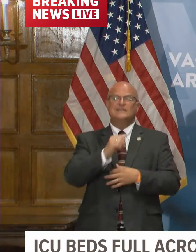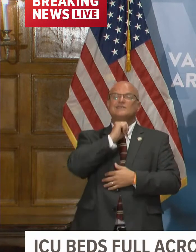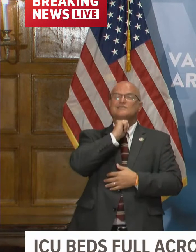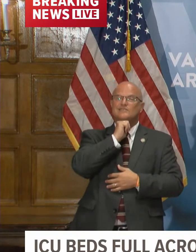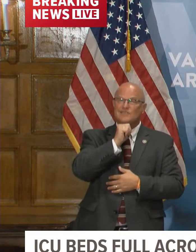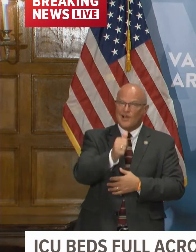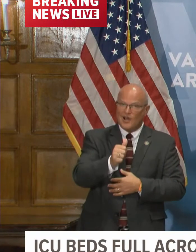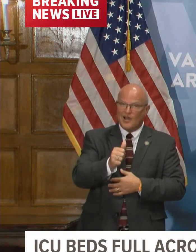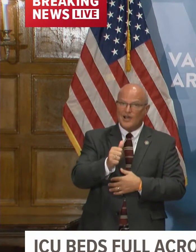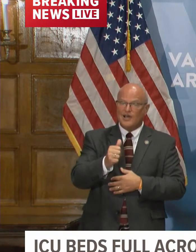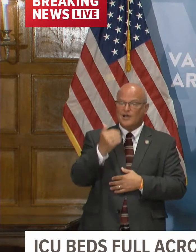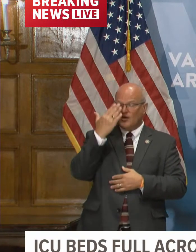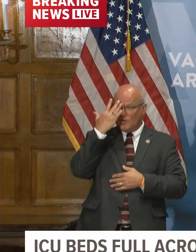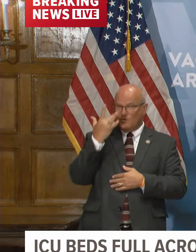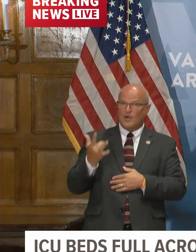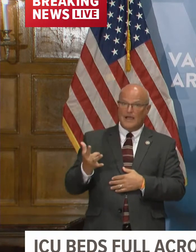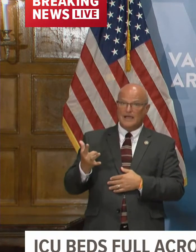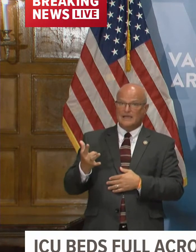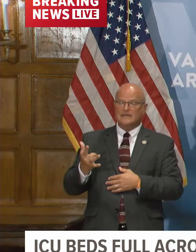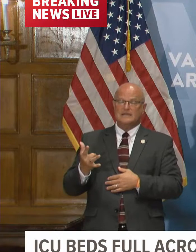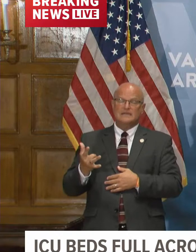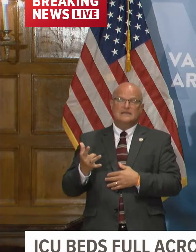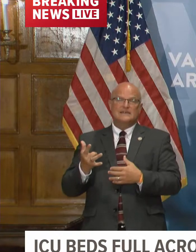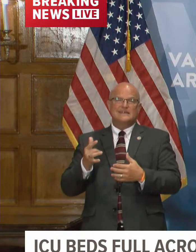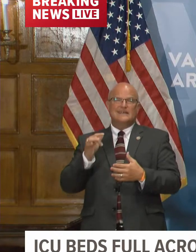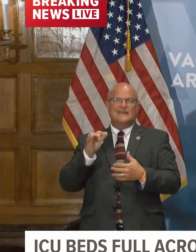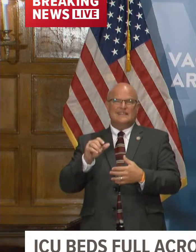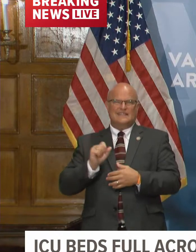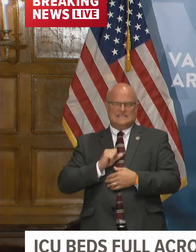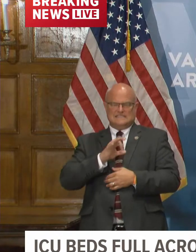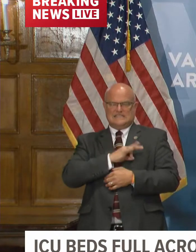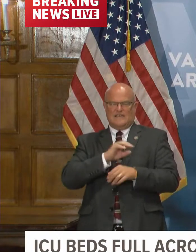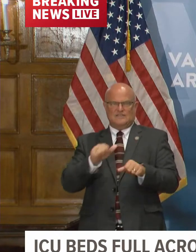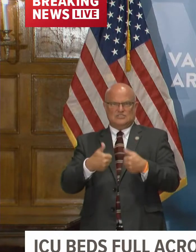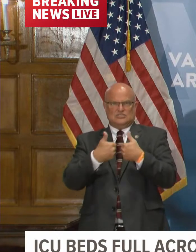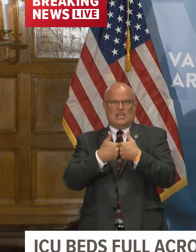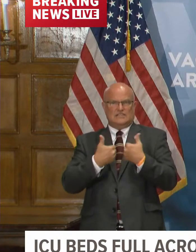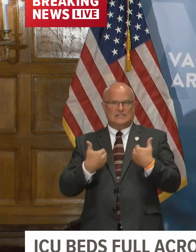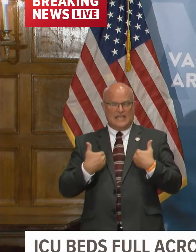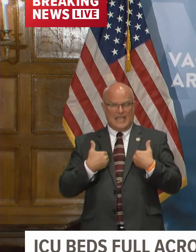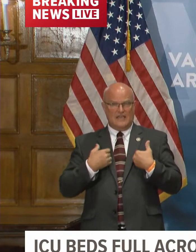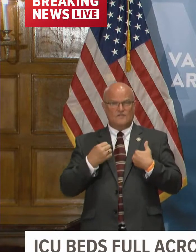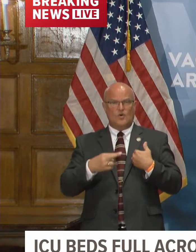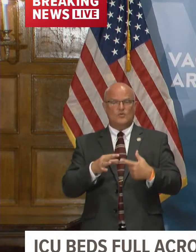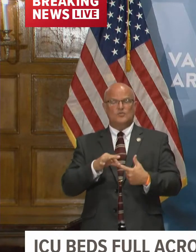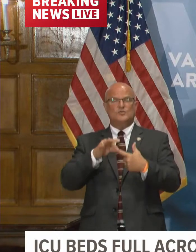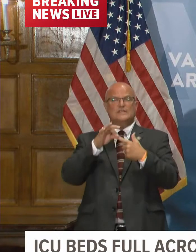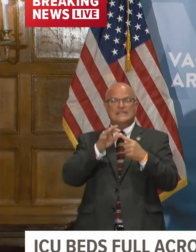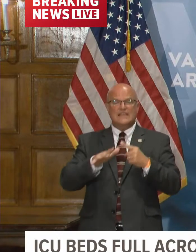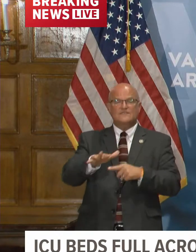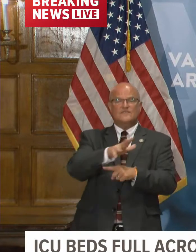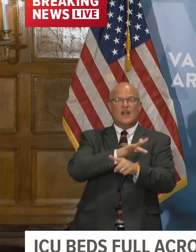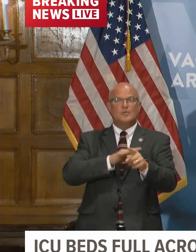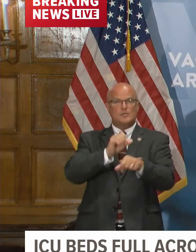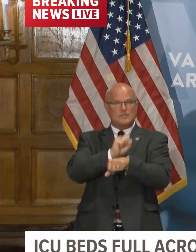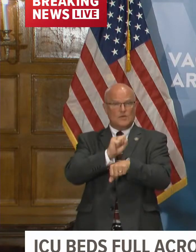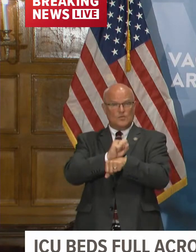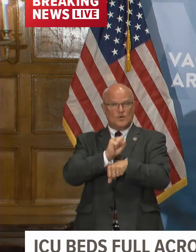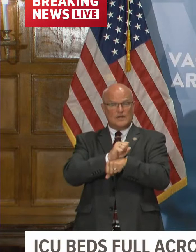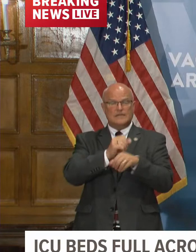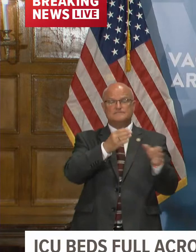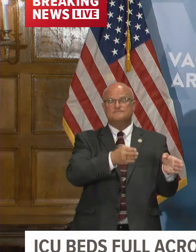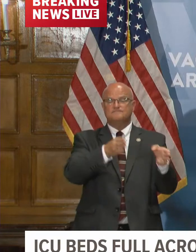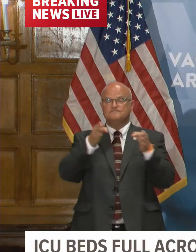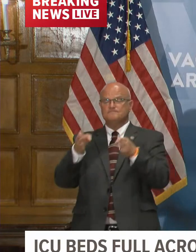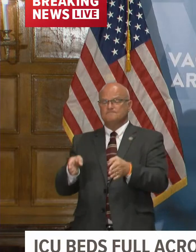not to because of the staffing challenges that they have or the unique environment that they might work.